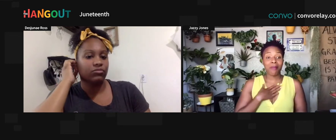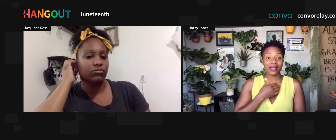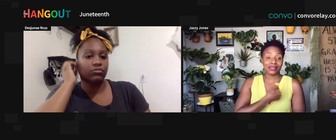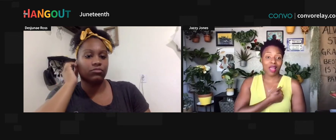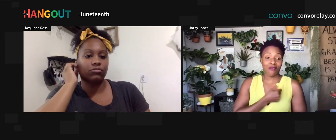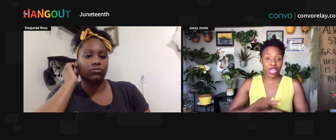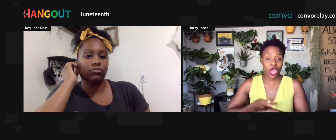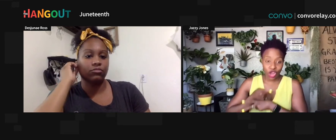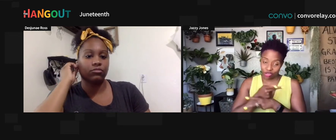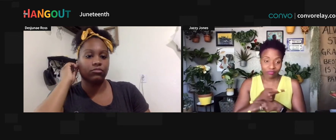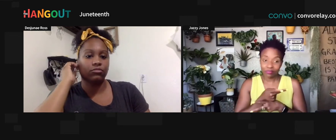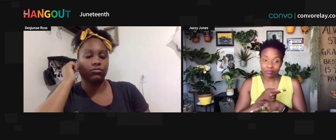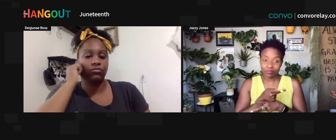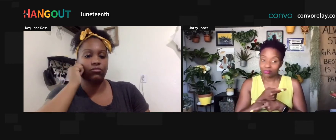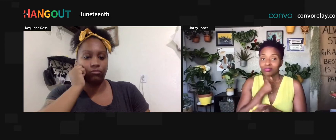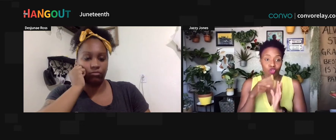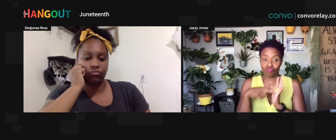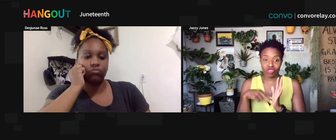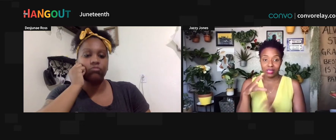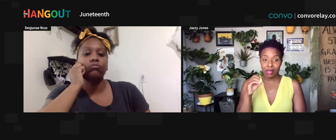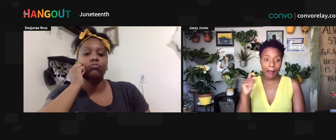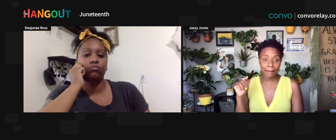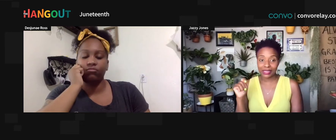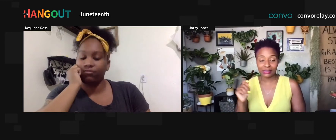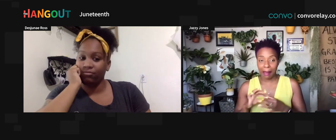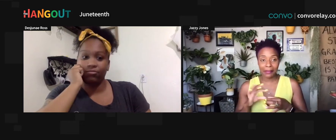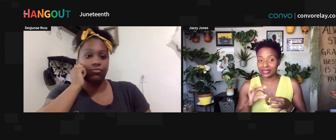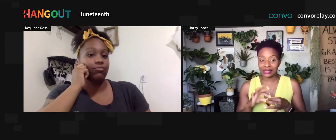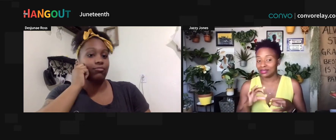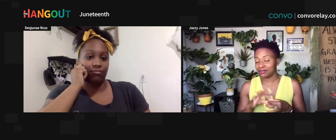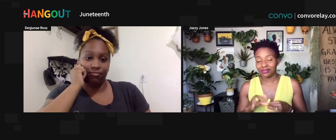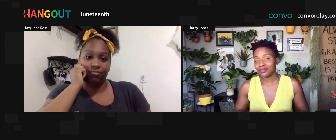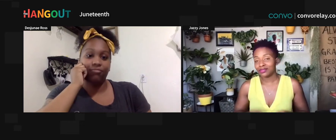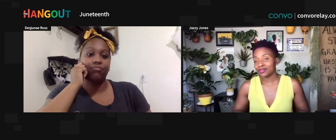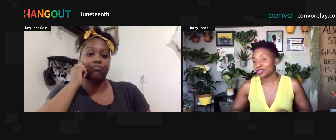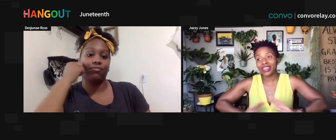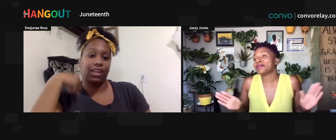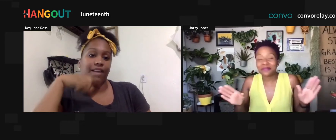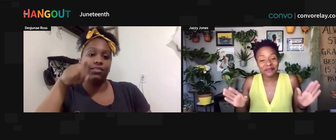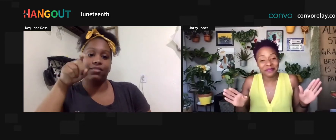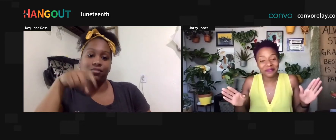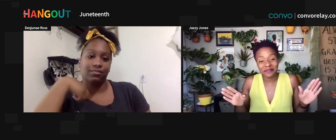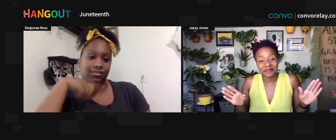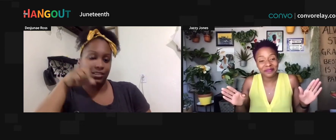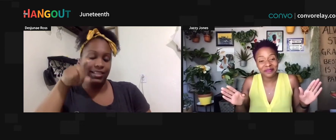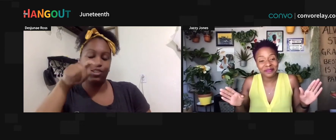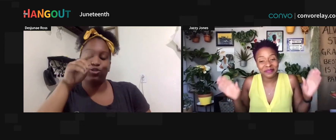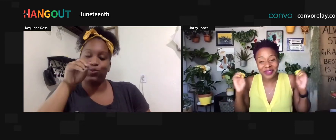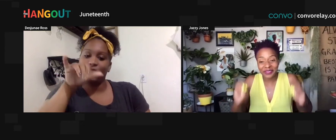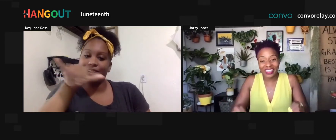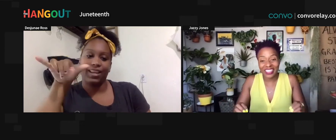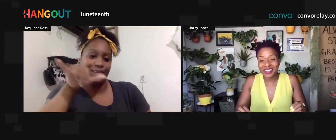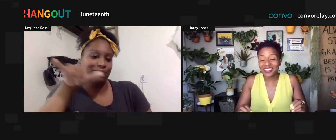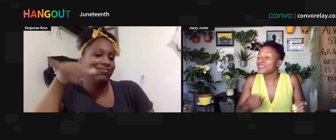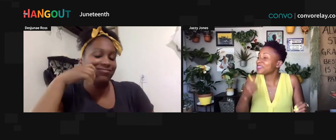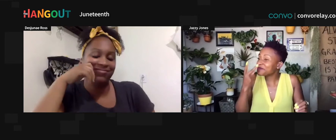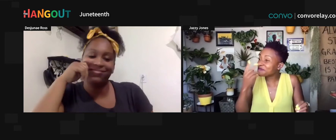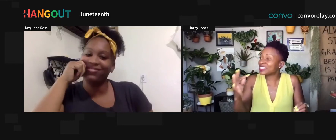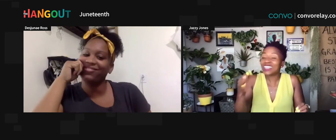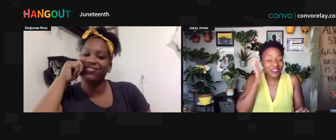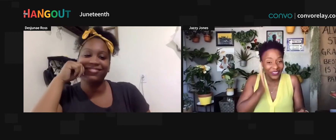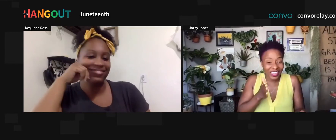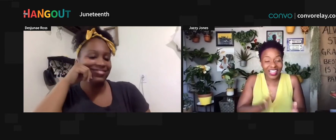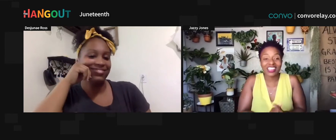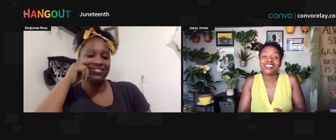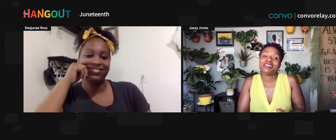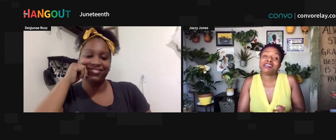Absolutely right. I've learned so much about myself in terms of how much self-care I need to protect myself from that kind of